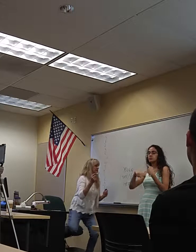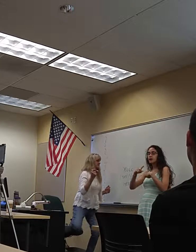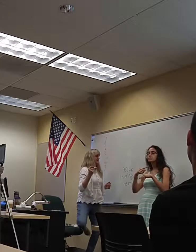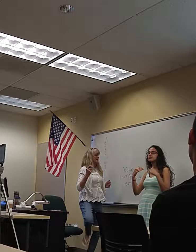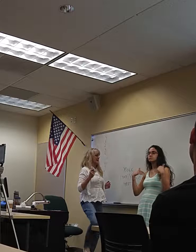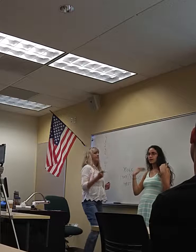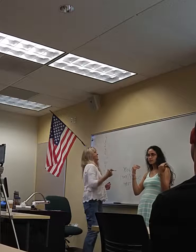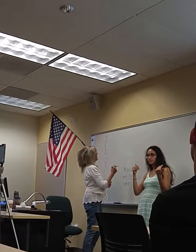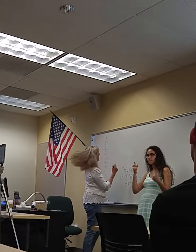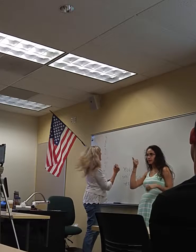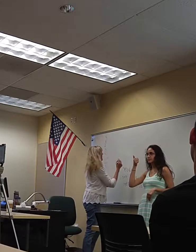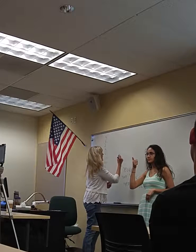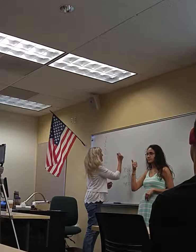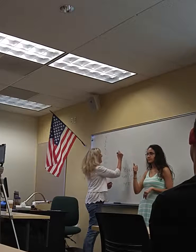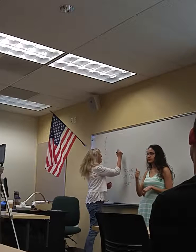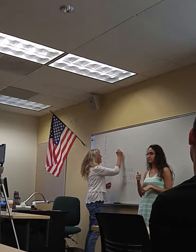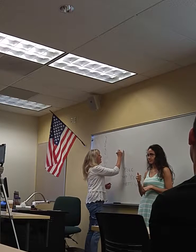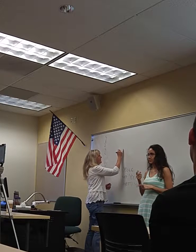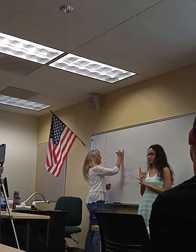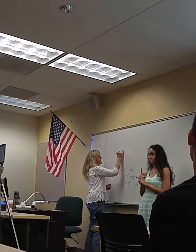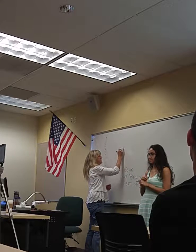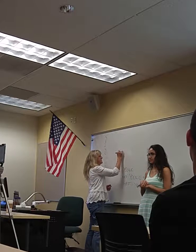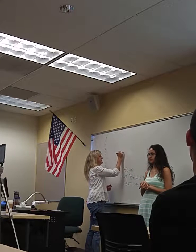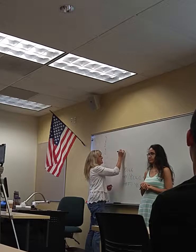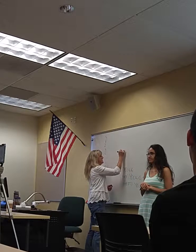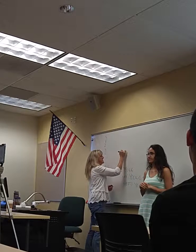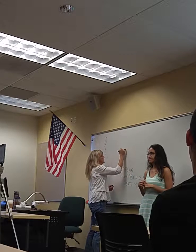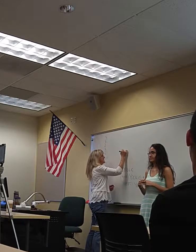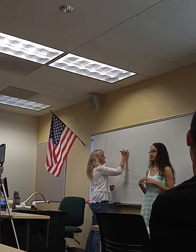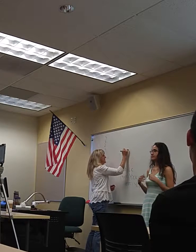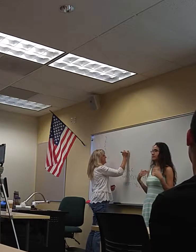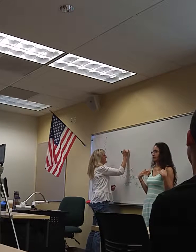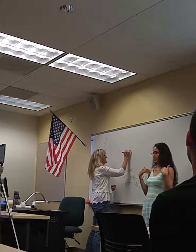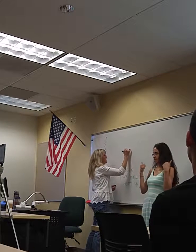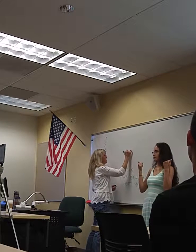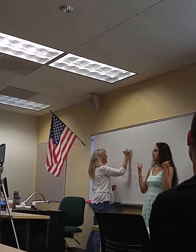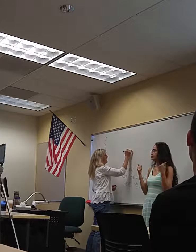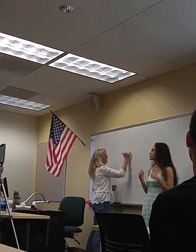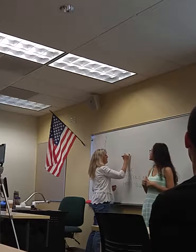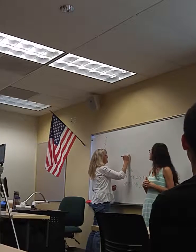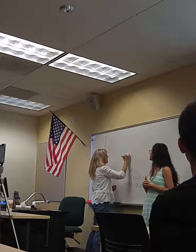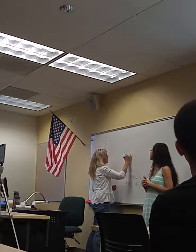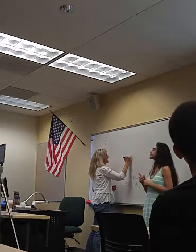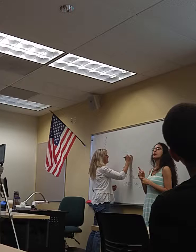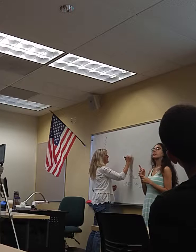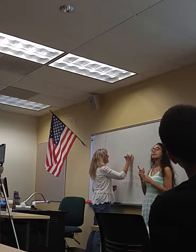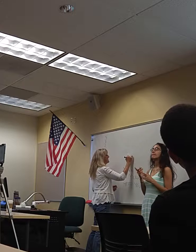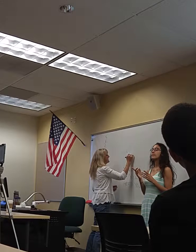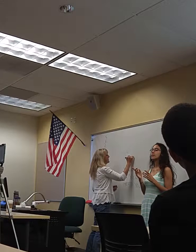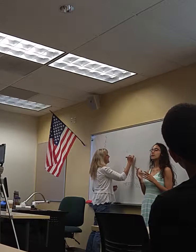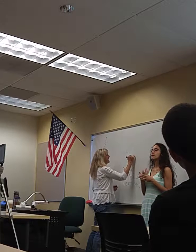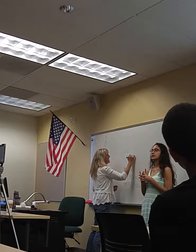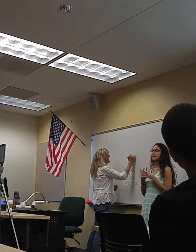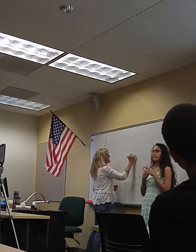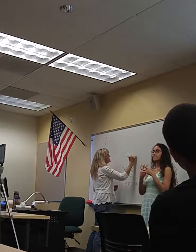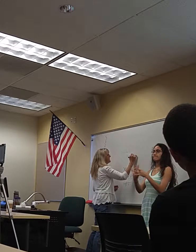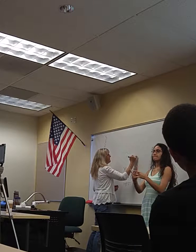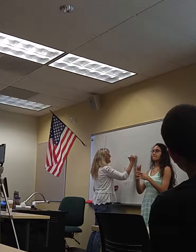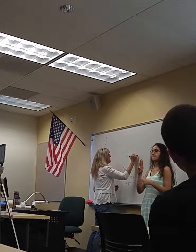those bound morphemes. Does anybody remember what a bound morpheme is? Oh, please, somebody